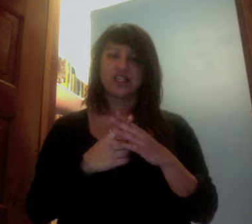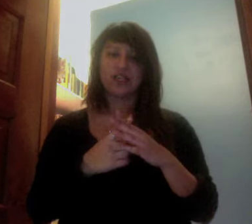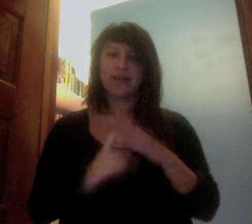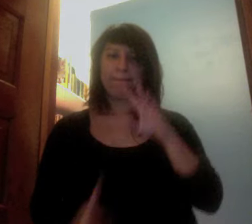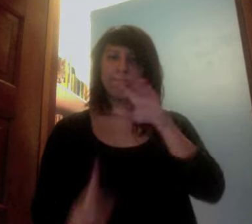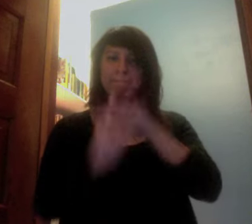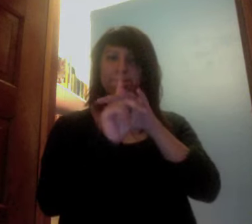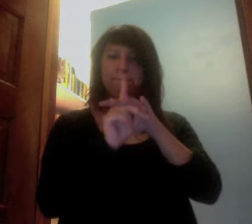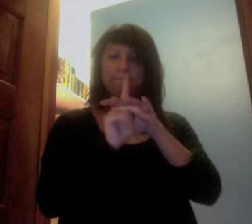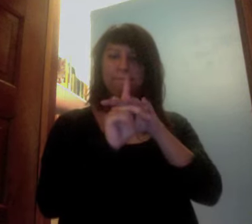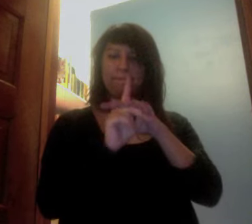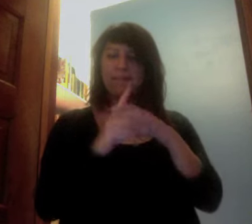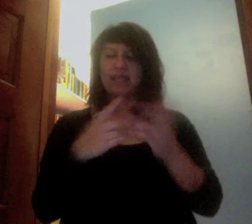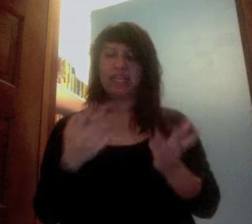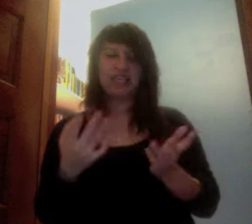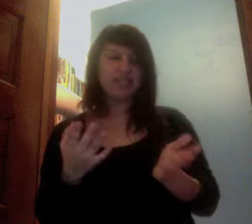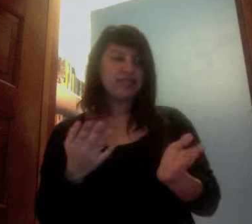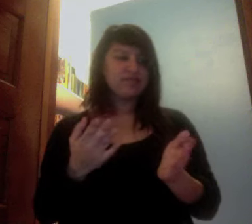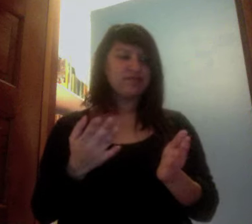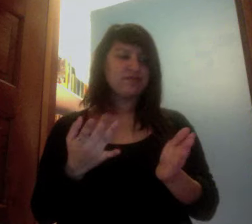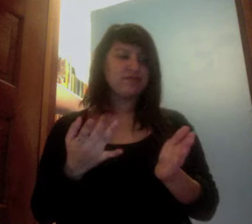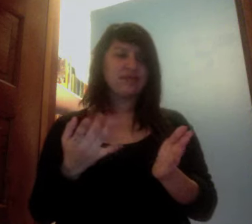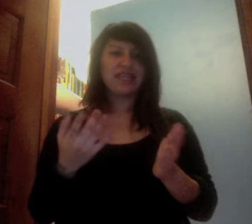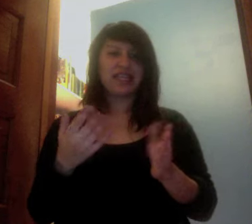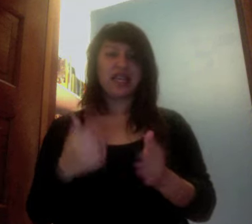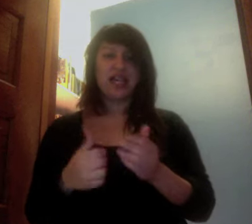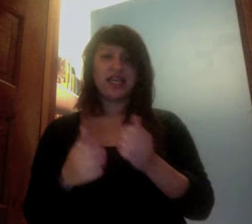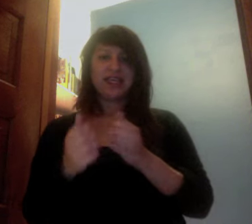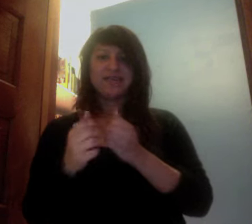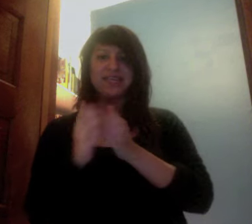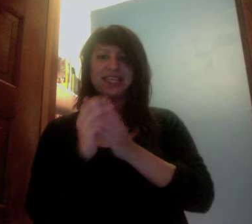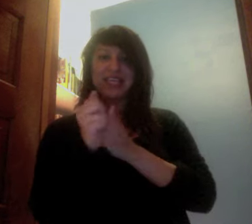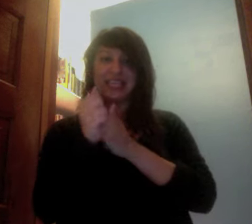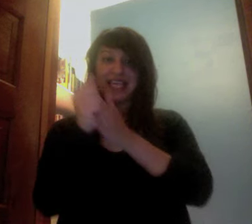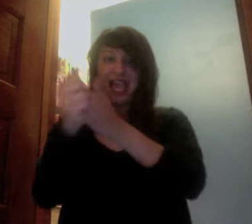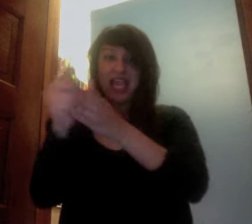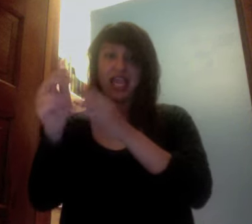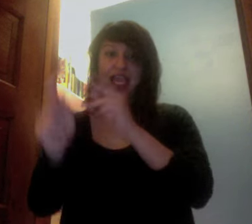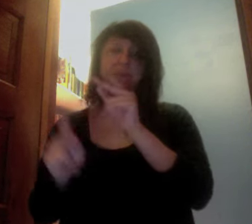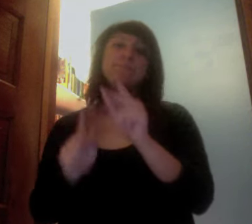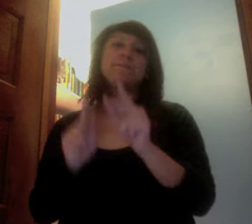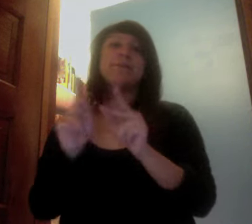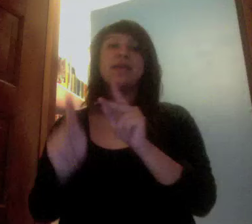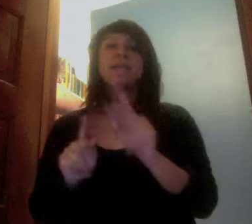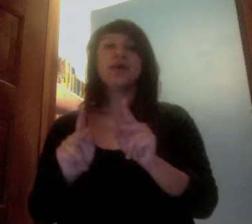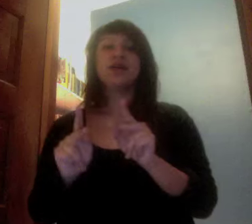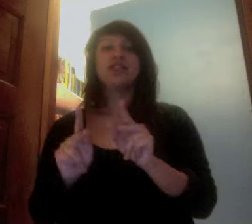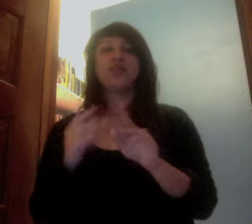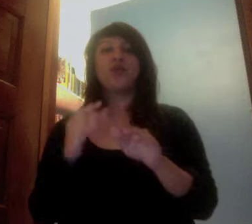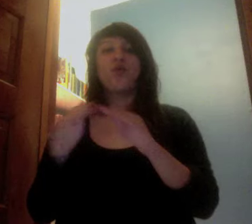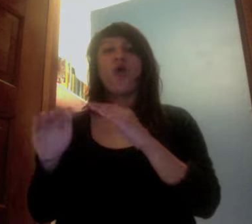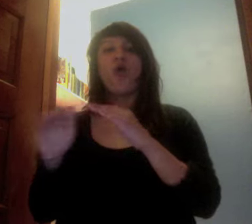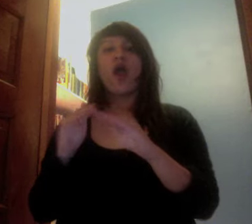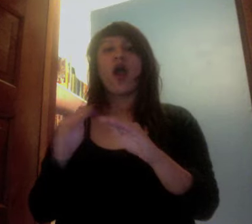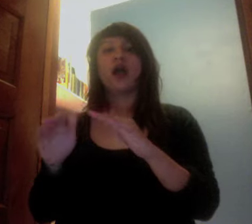sort of ushering people to walk in a certain direction. And what I didn't know before going there was that